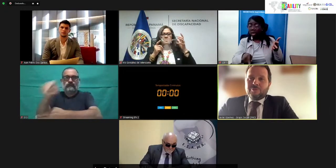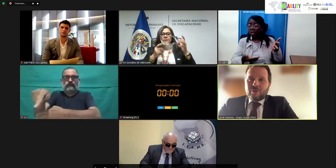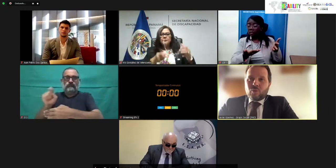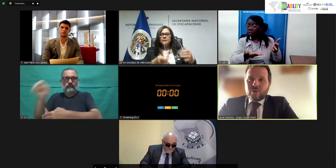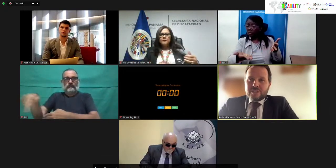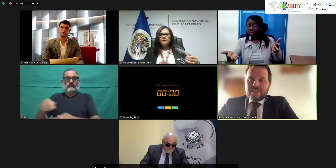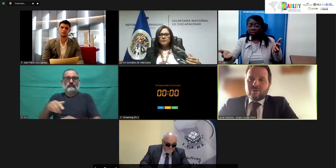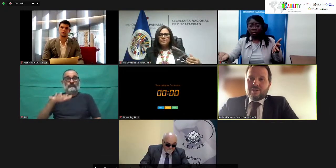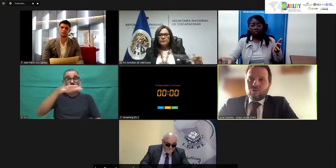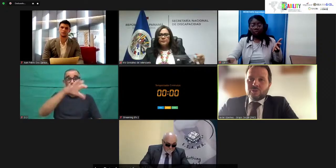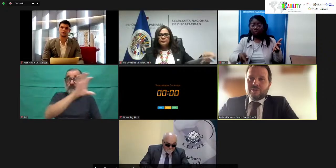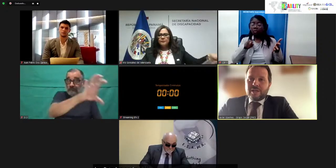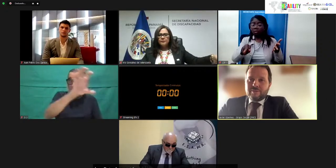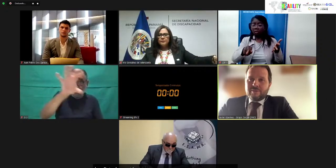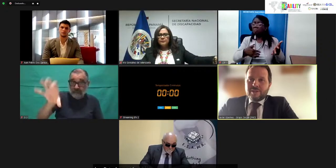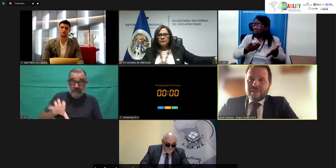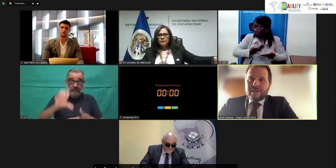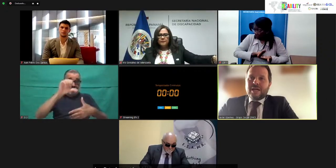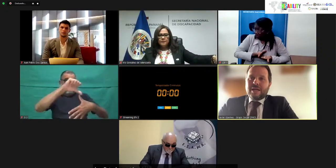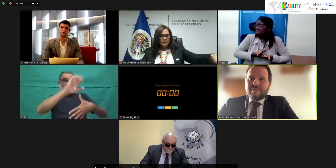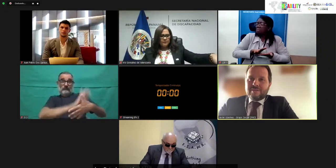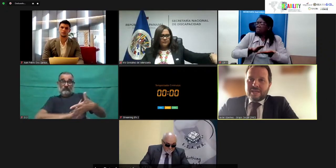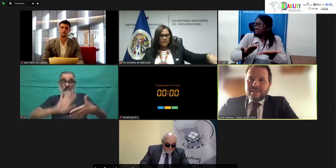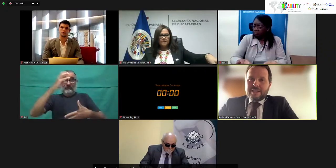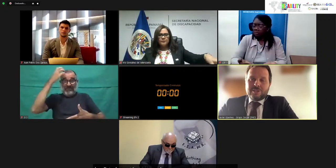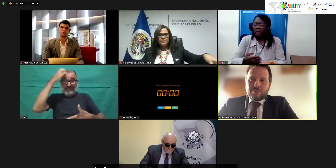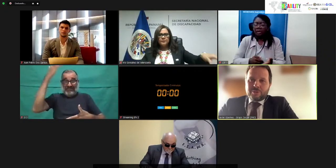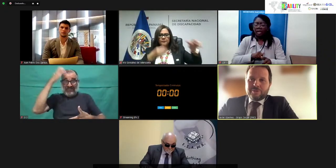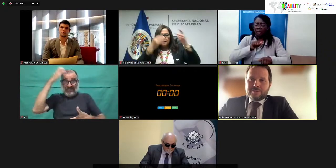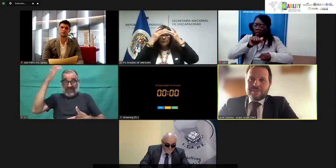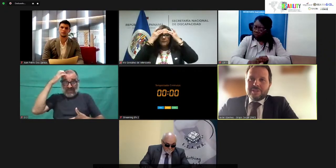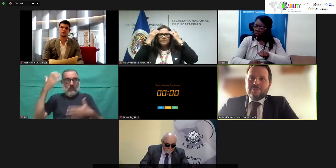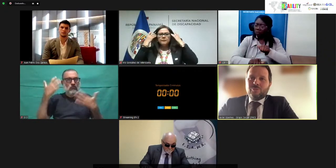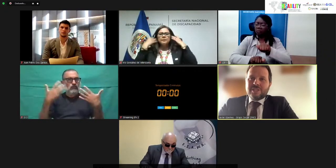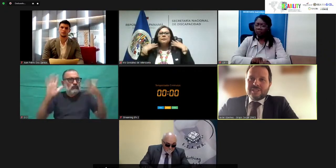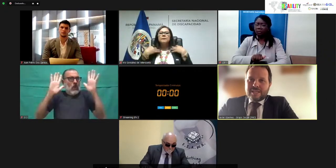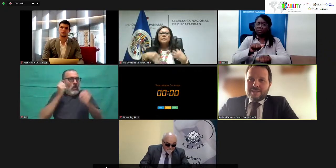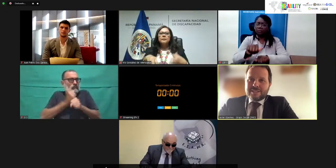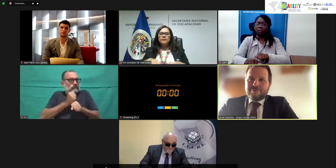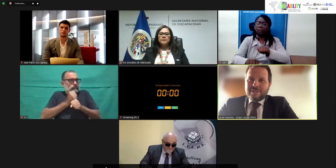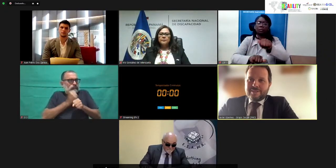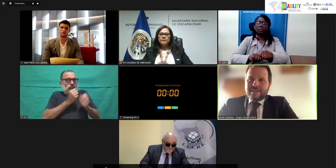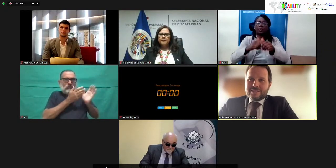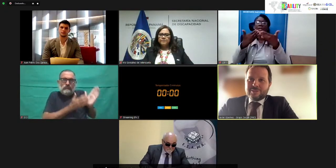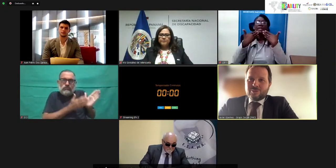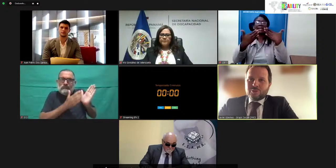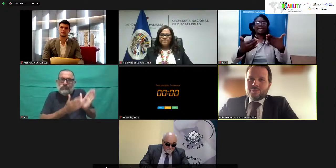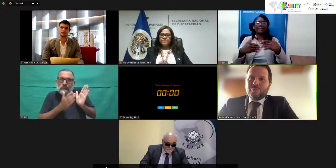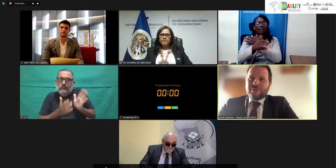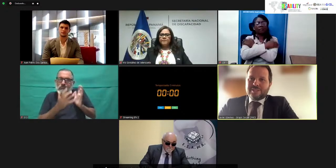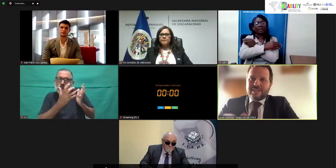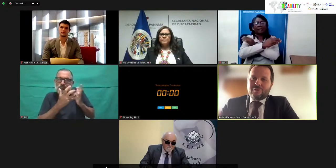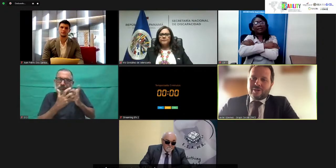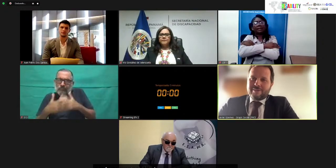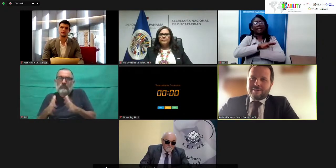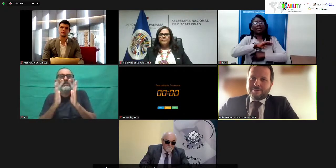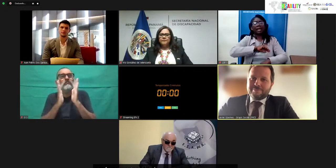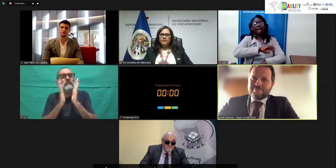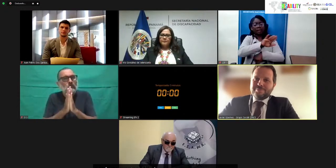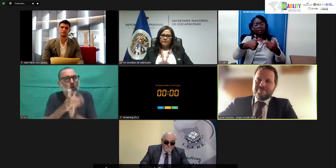society is better let's put our cards on the table and now you can count on grupos onset to advance in these new